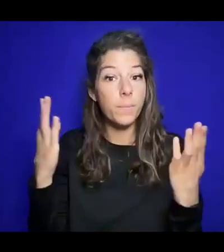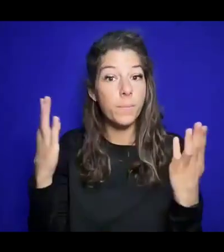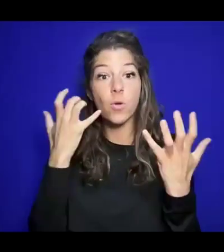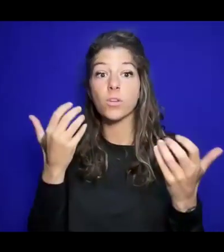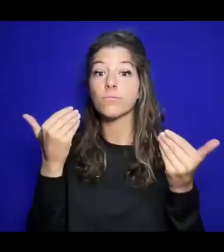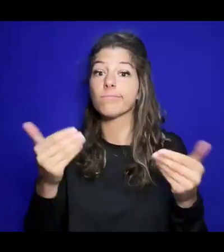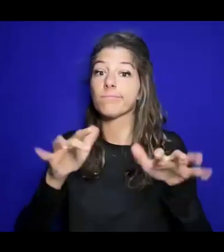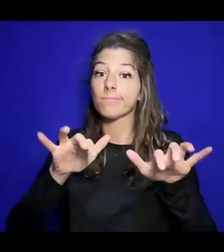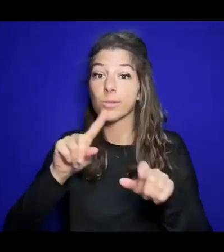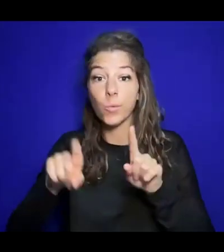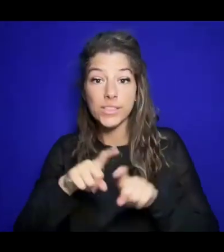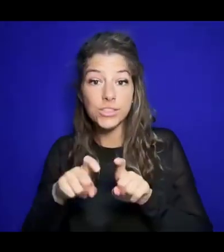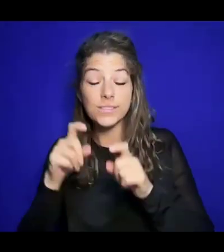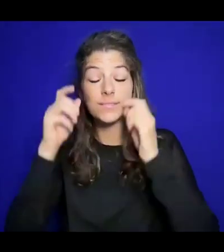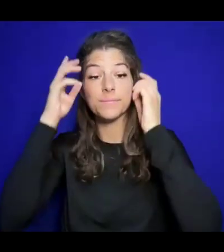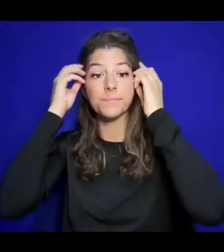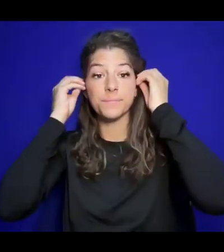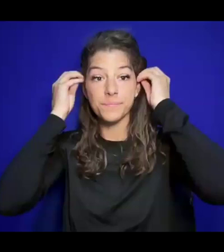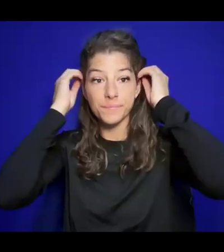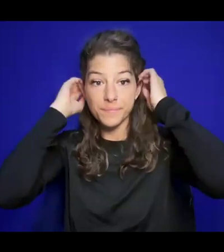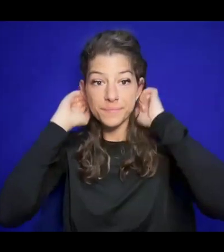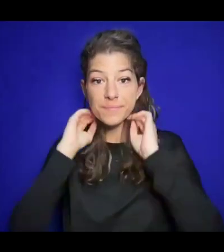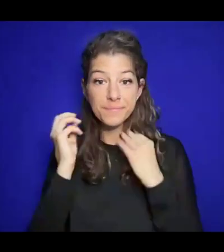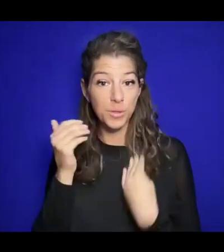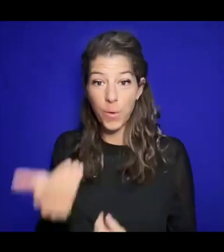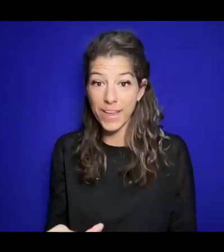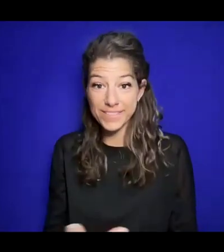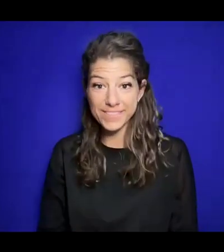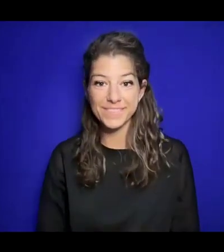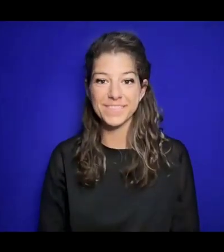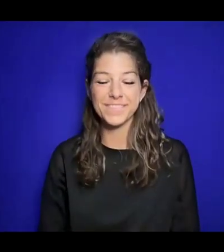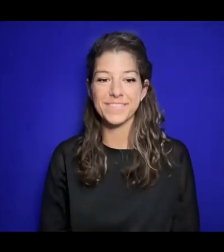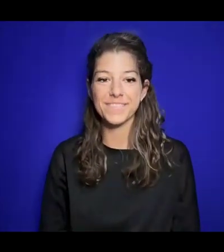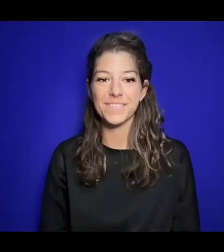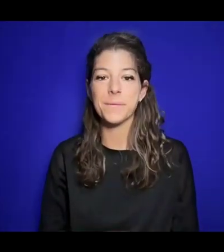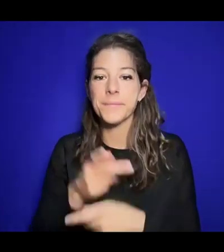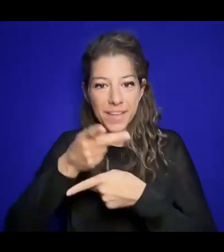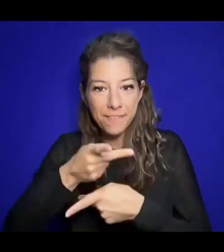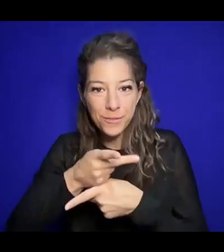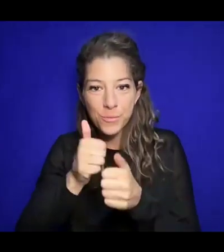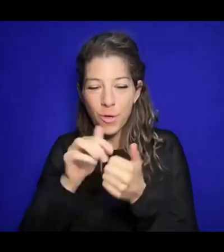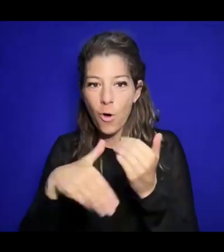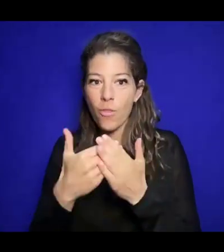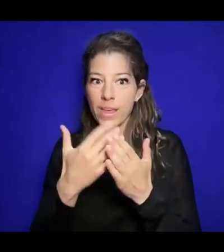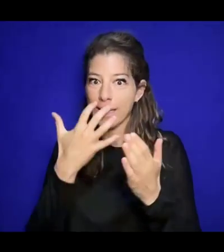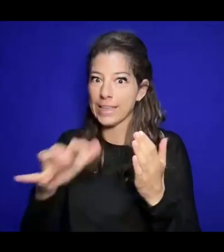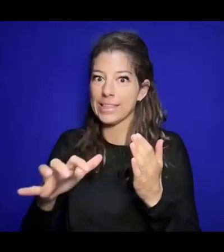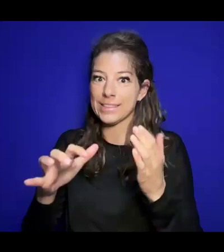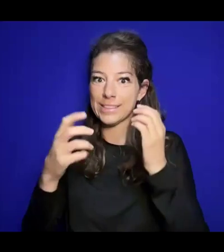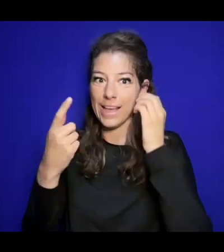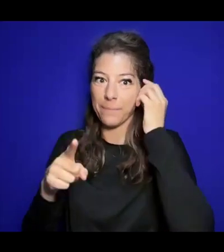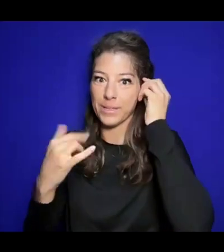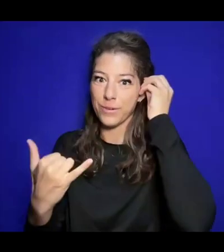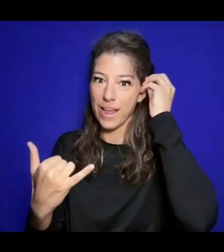write in a question. So welcome, first of all. Be careful with all the heat that's going on, and